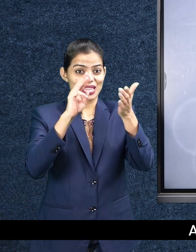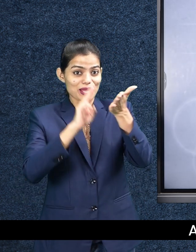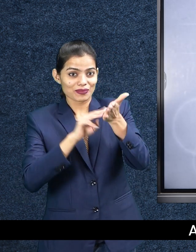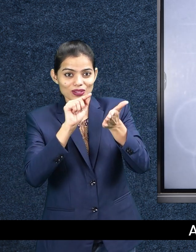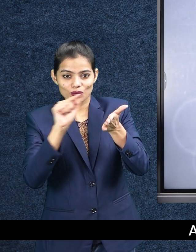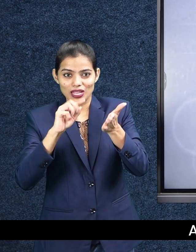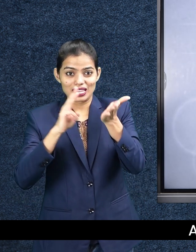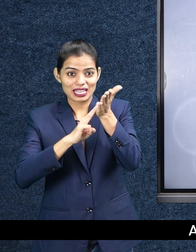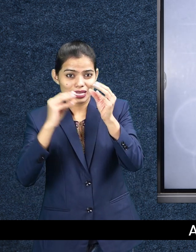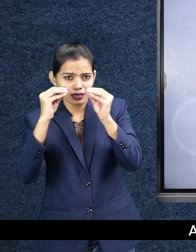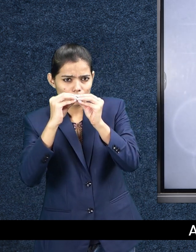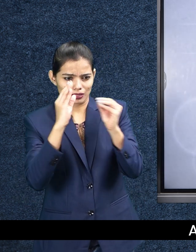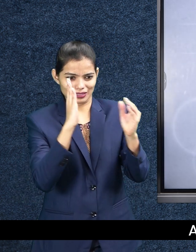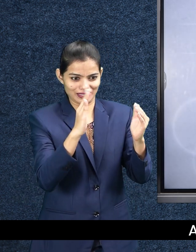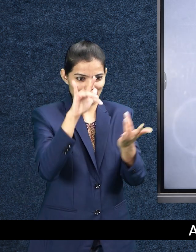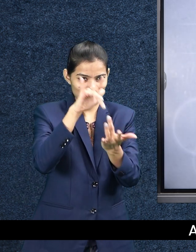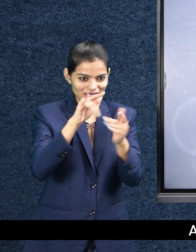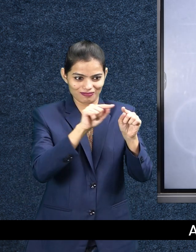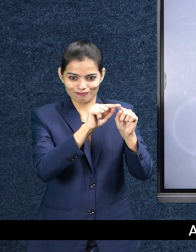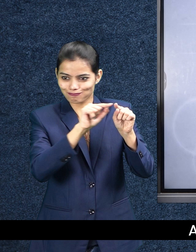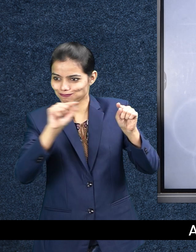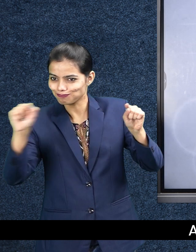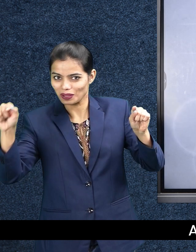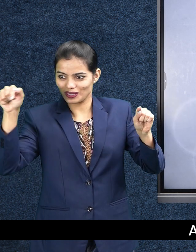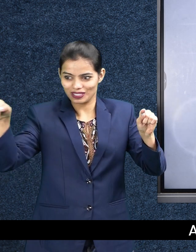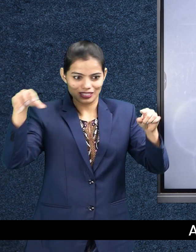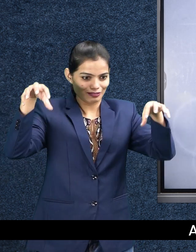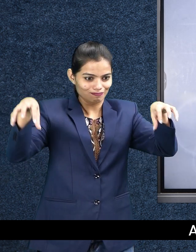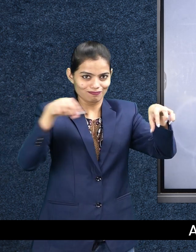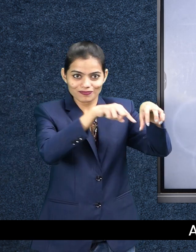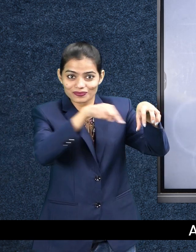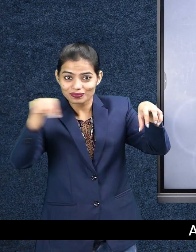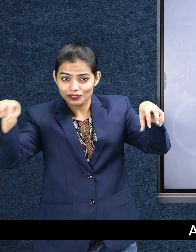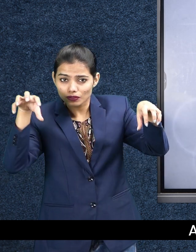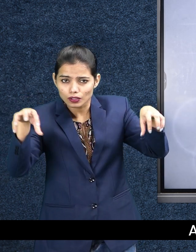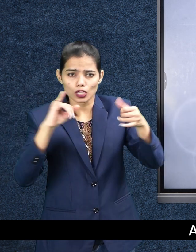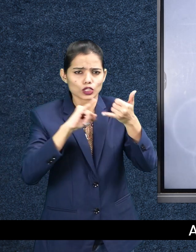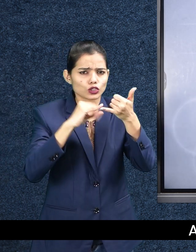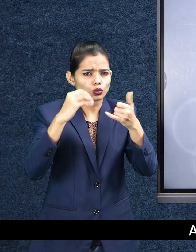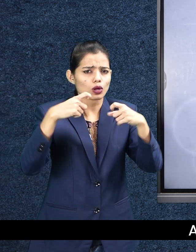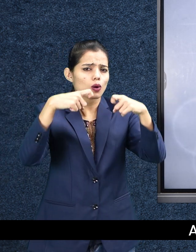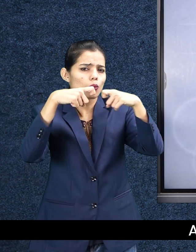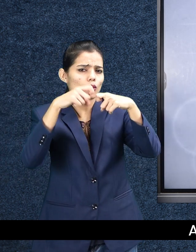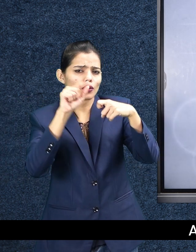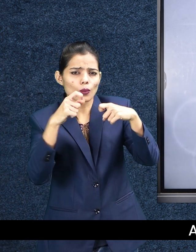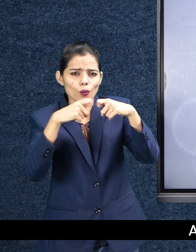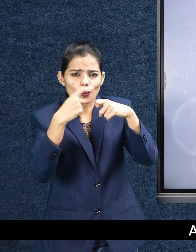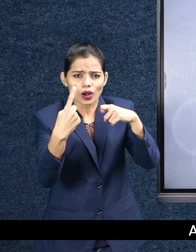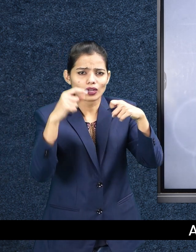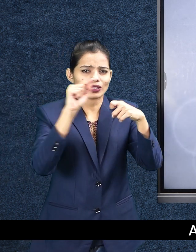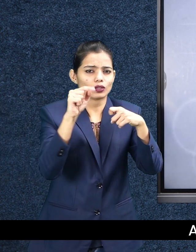AM is equal to MB and so x minus x1 is equal to x2 minus x.